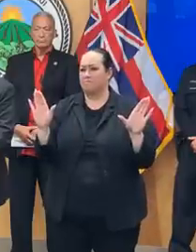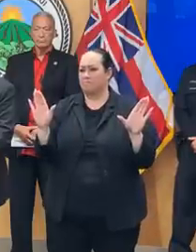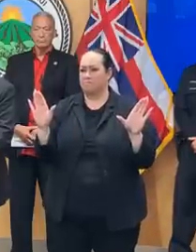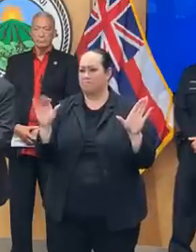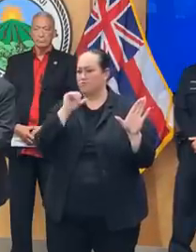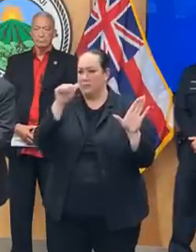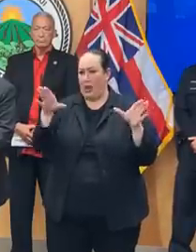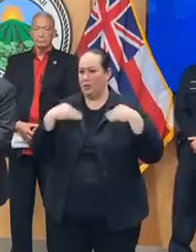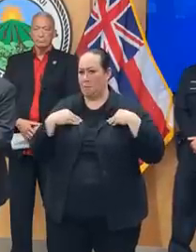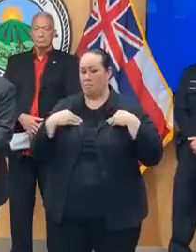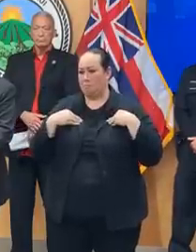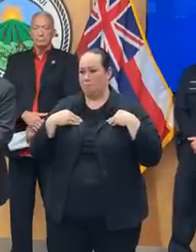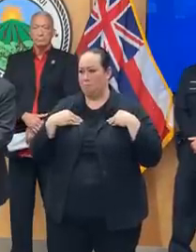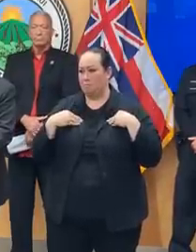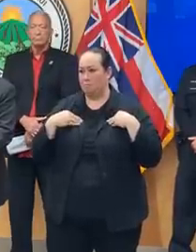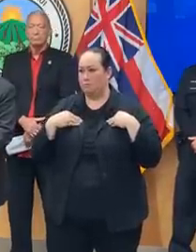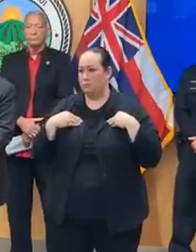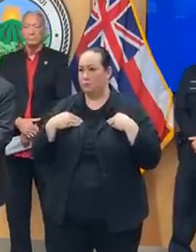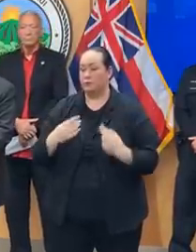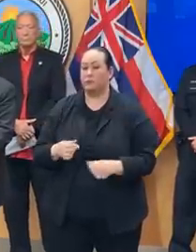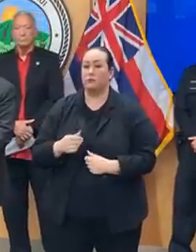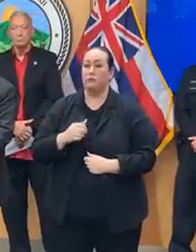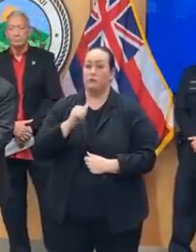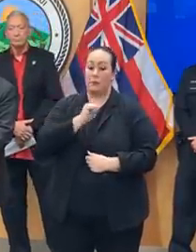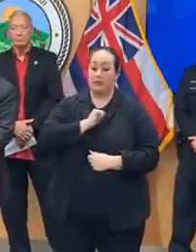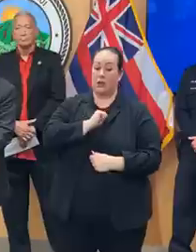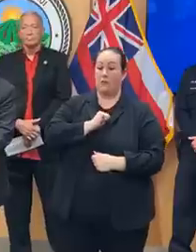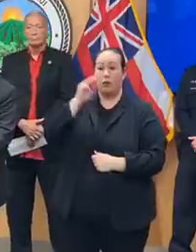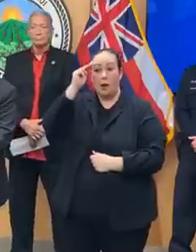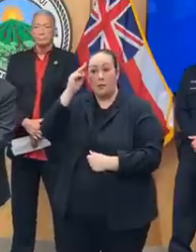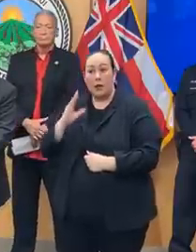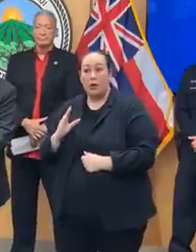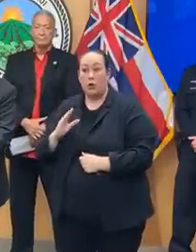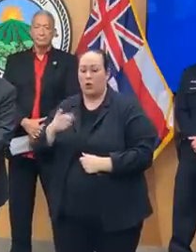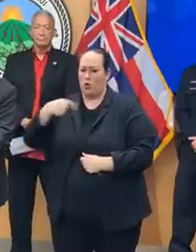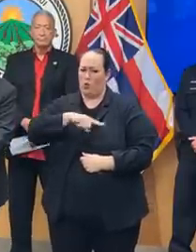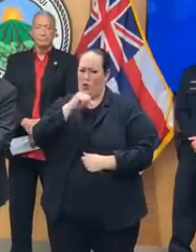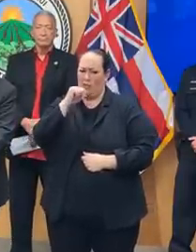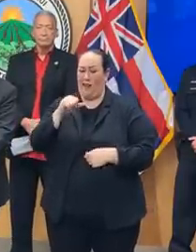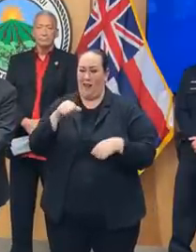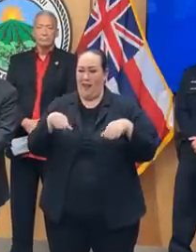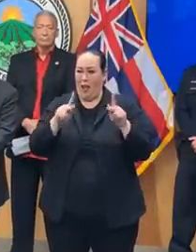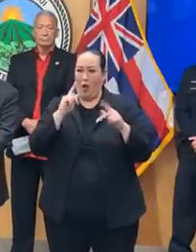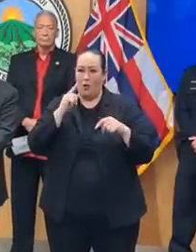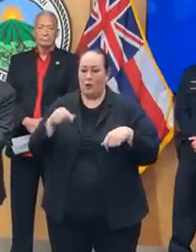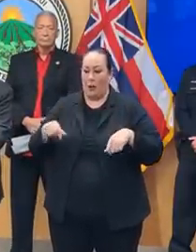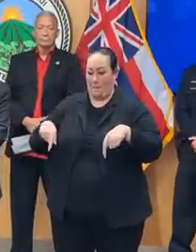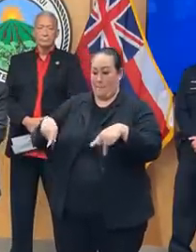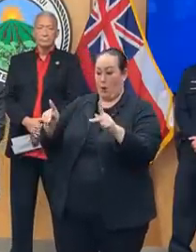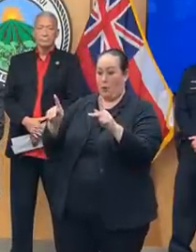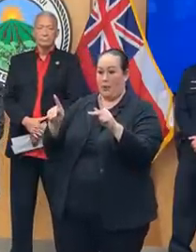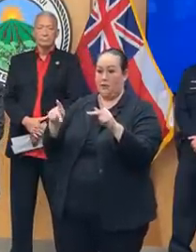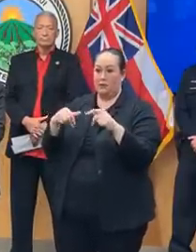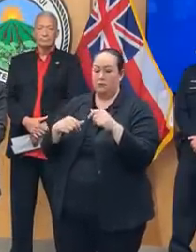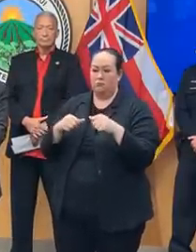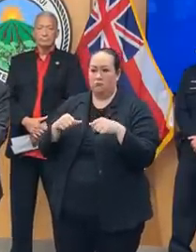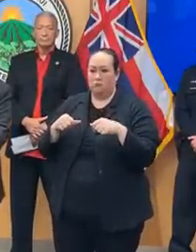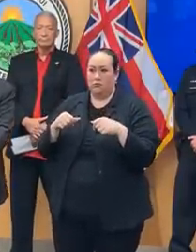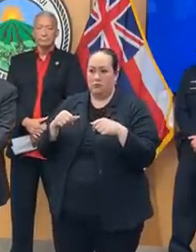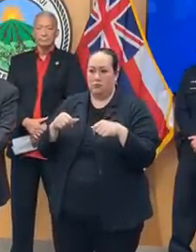then between myself and I'm sure the mayor, we're not going to allow people to get permits. Forgive me for speaking for mayor, but I know he's a